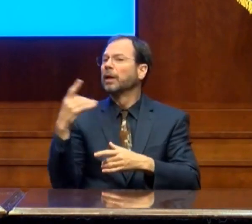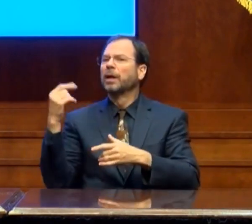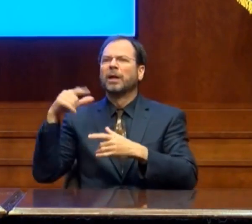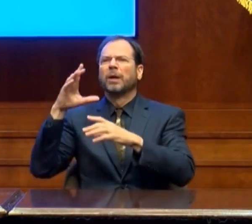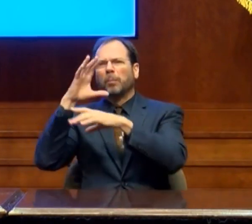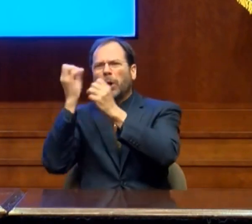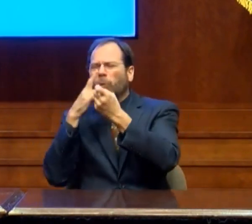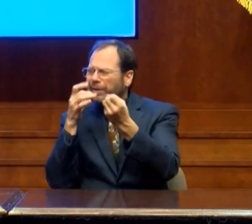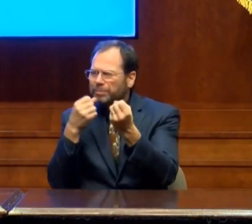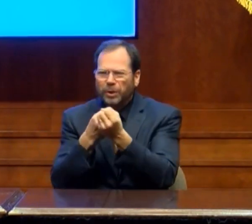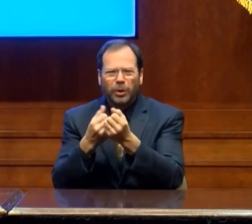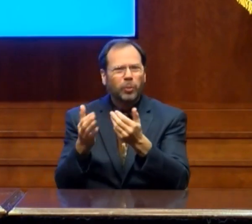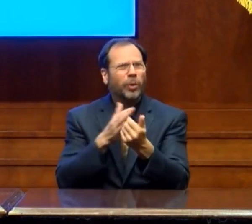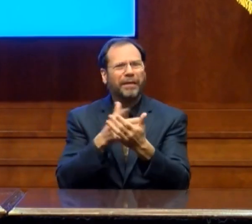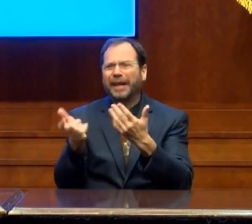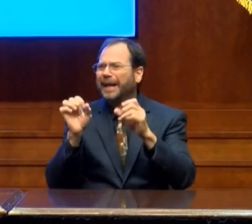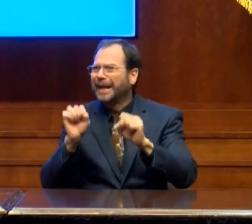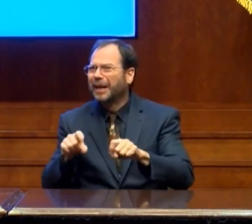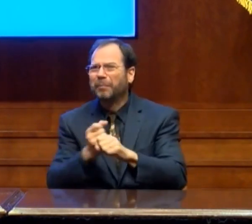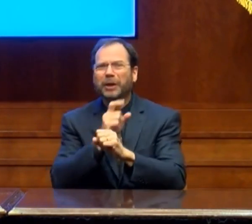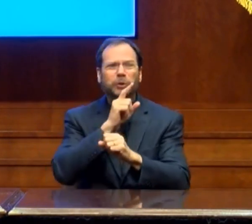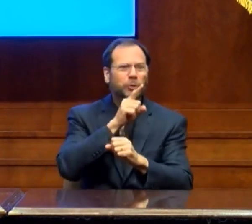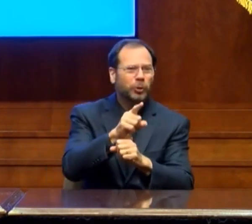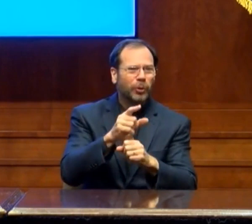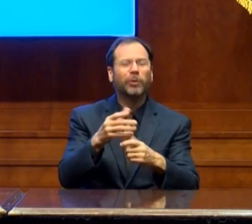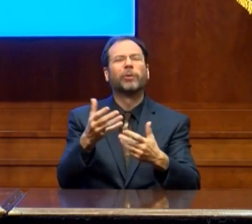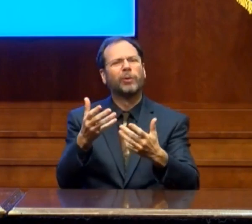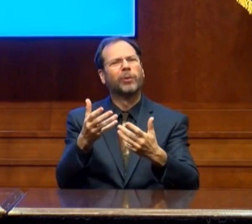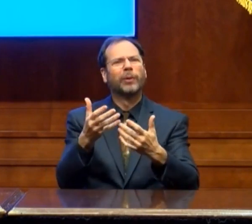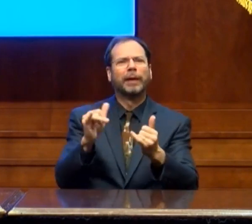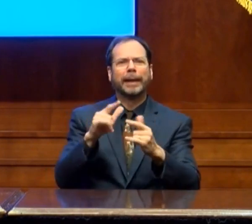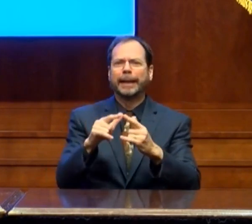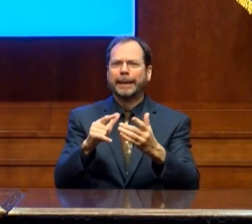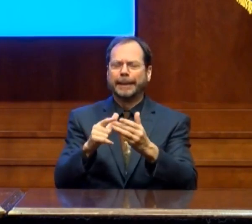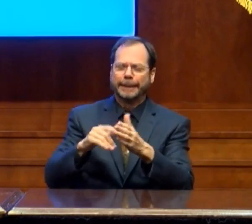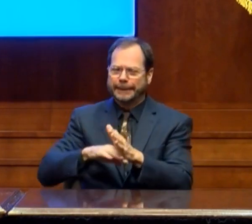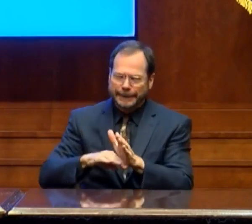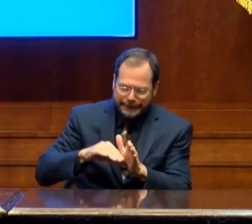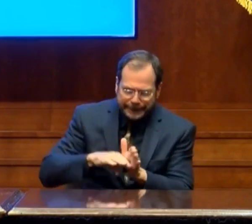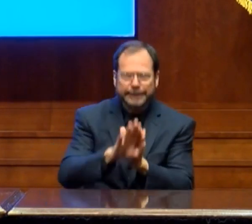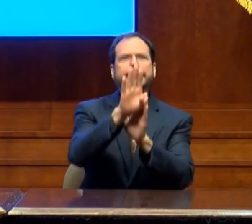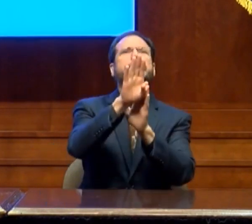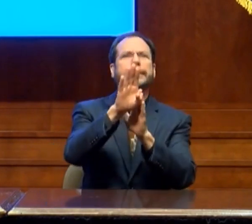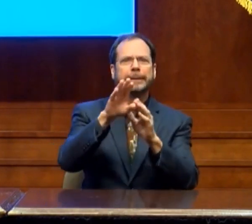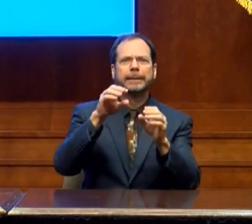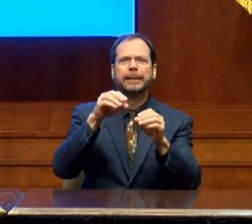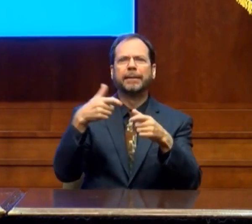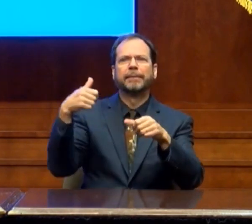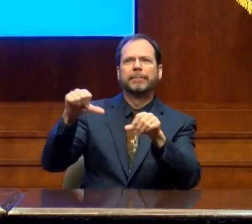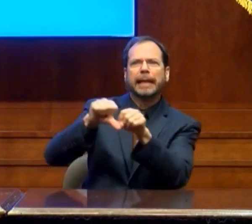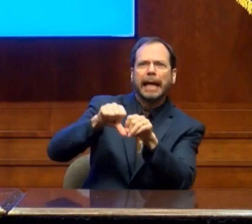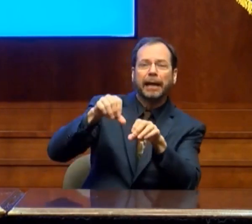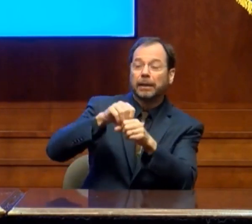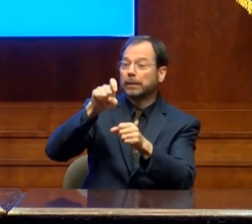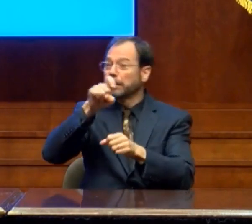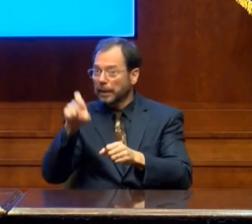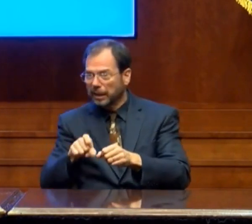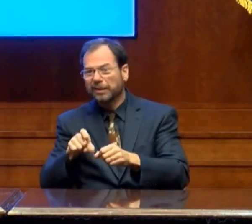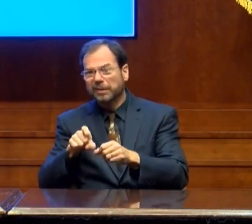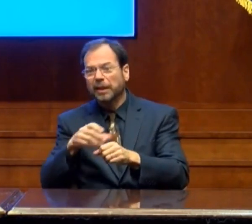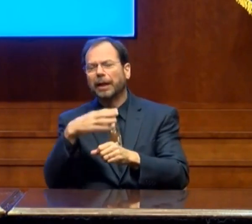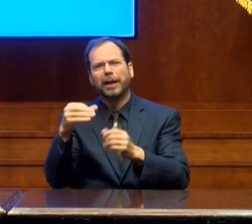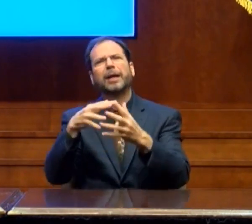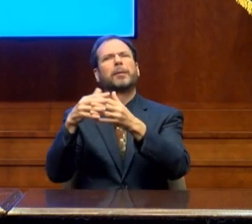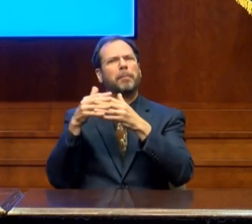do whatever they possibly could do to make sure that they would be able to invigorate the energy industry, both in Texas as well as the United States